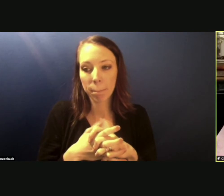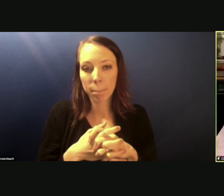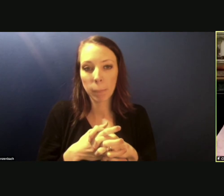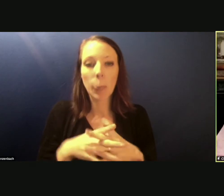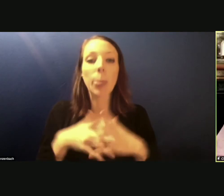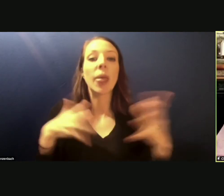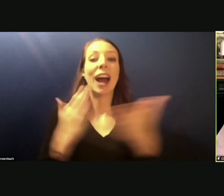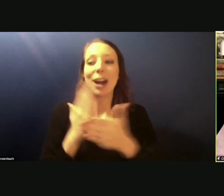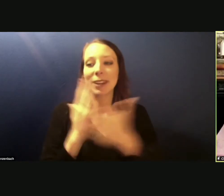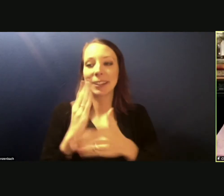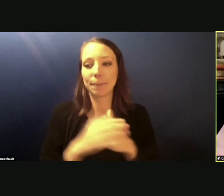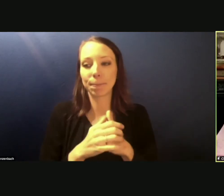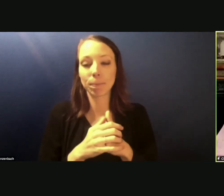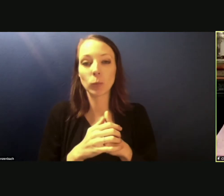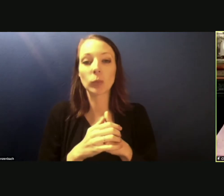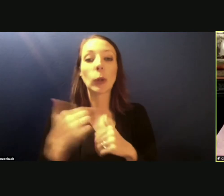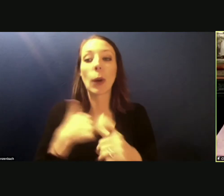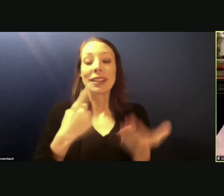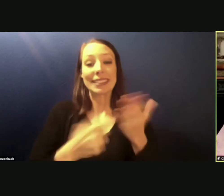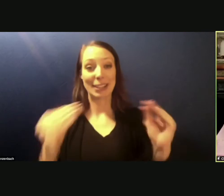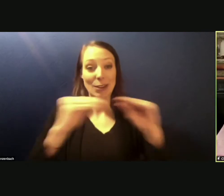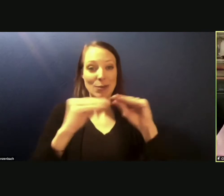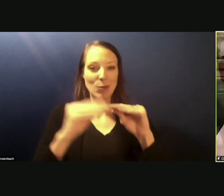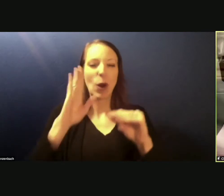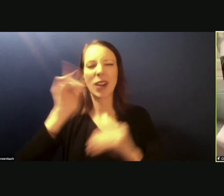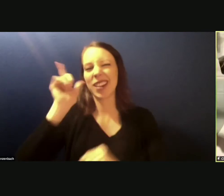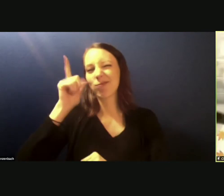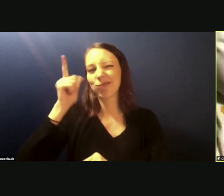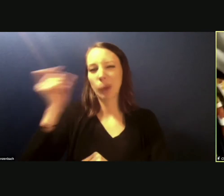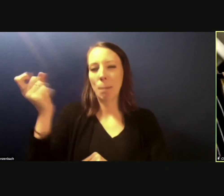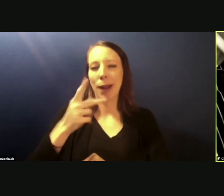Alrighty. So we'll talk more about this when we come back.